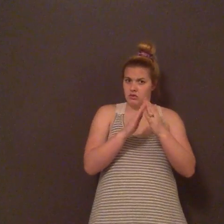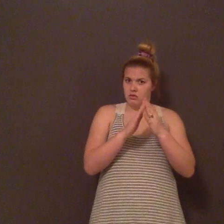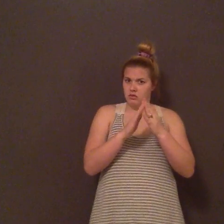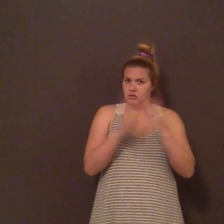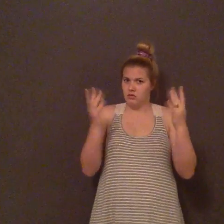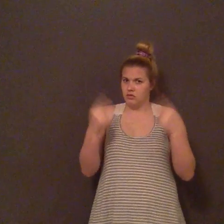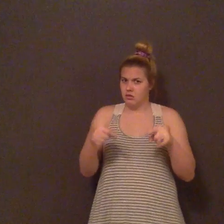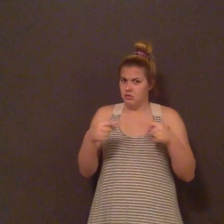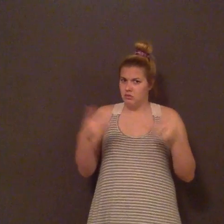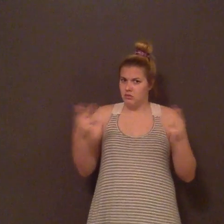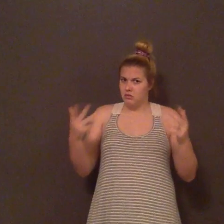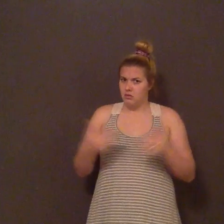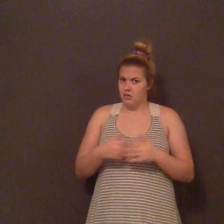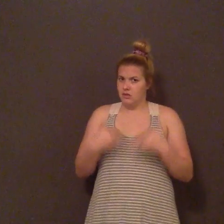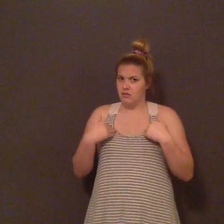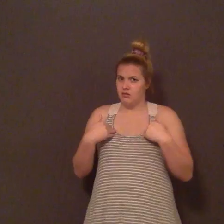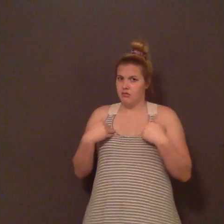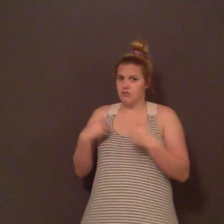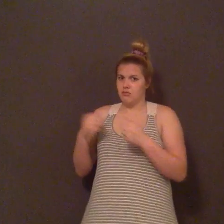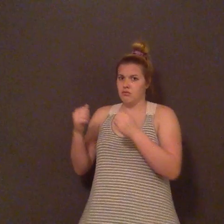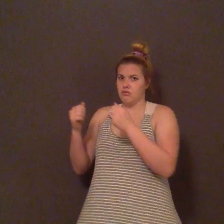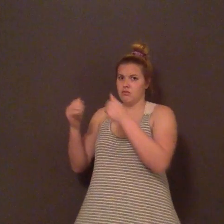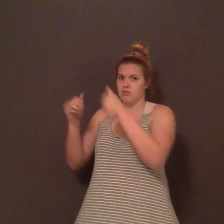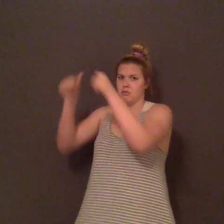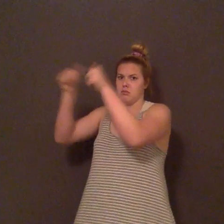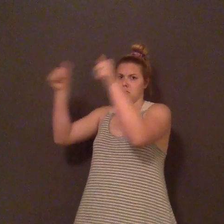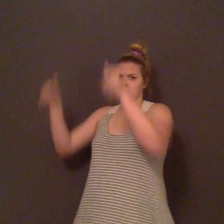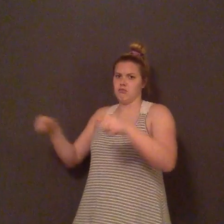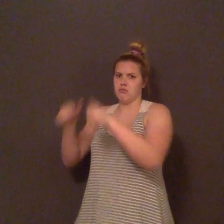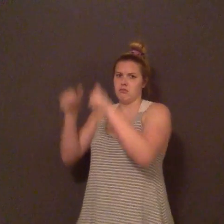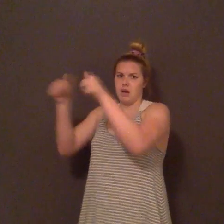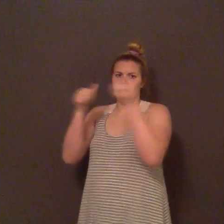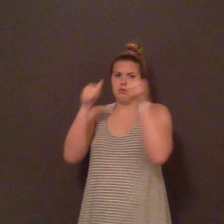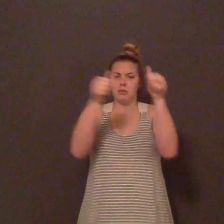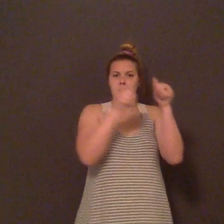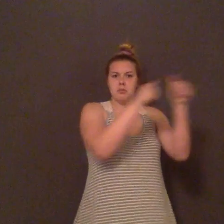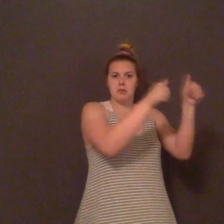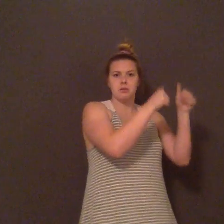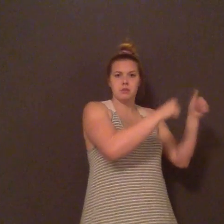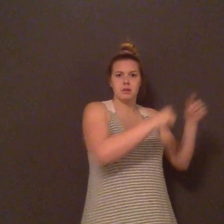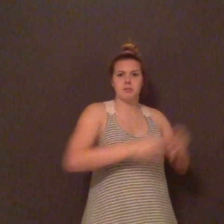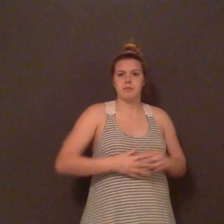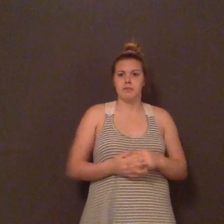There's posters everywhere. I haven't seen any. Well, there's one right back there.